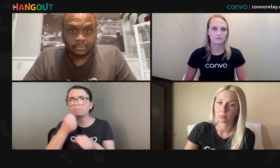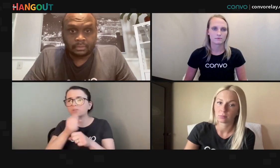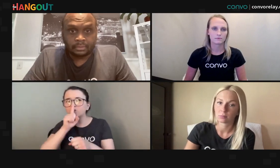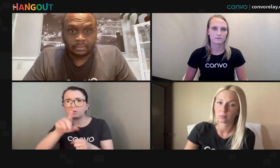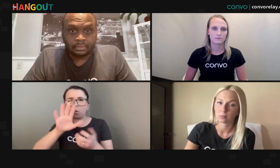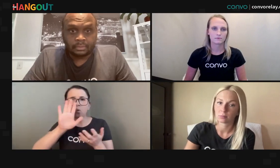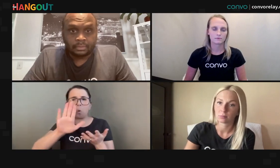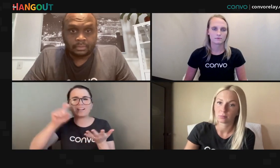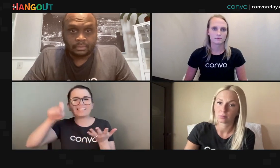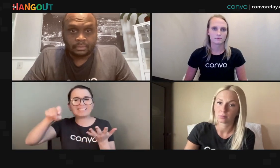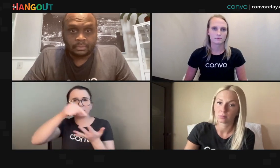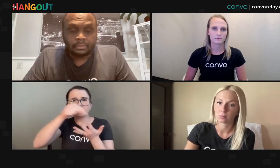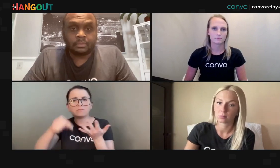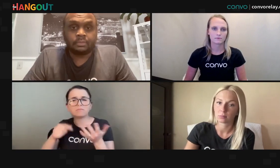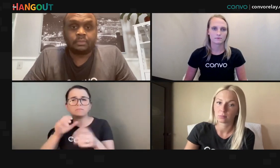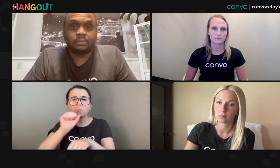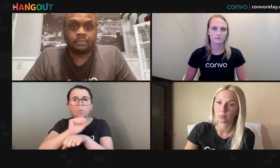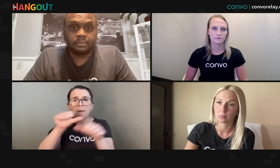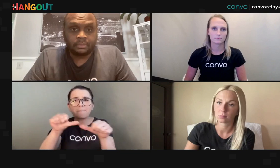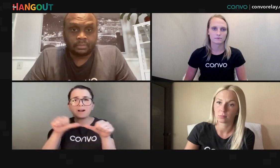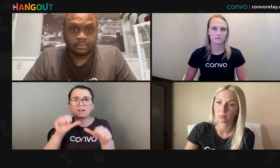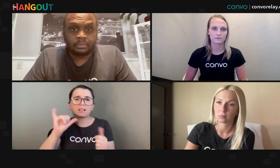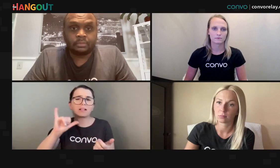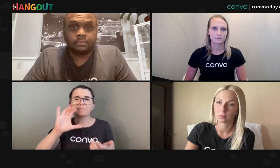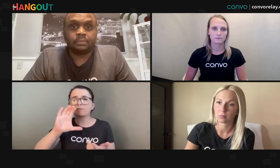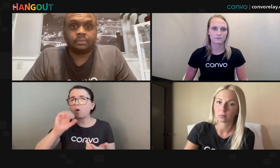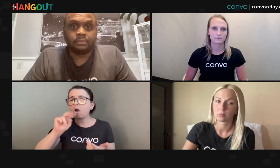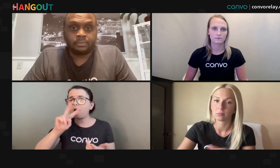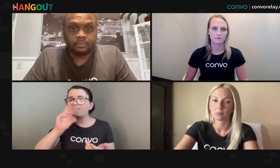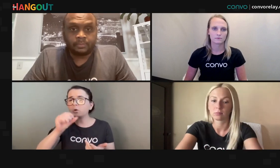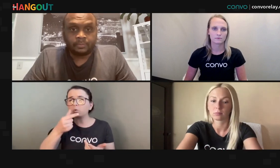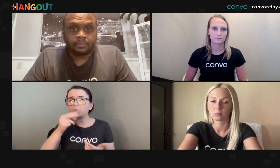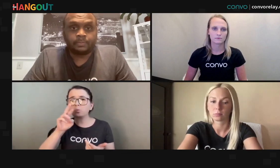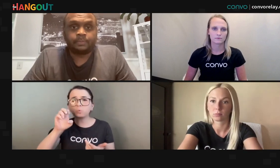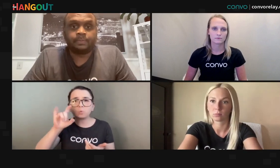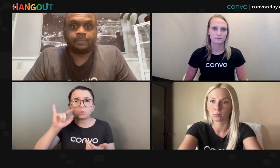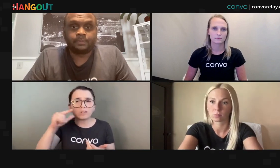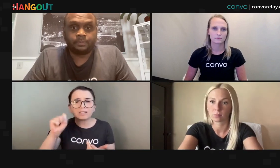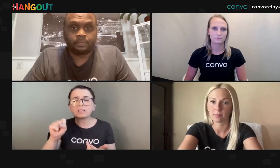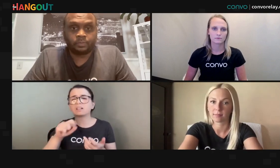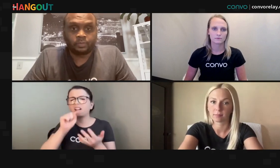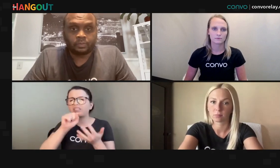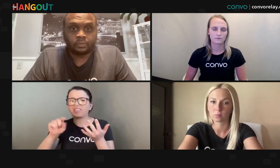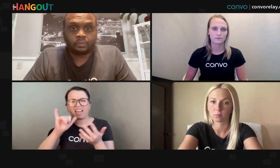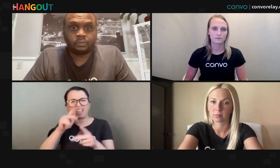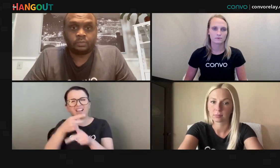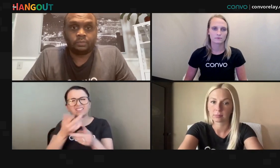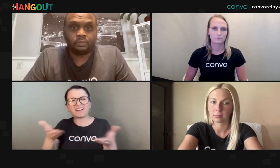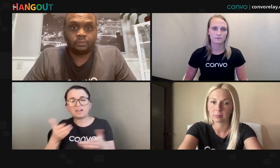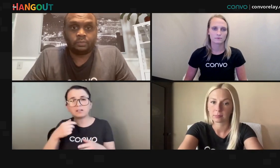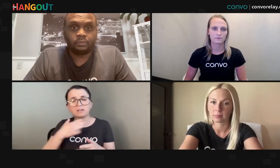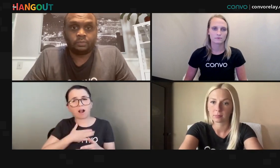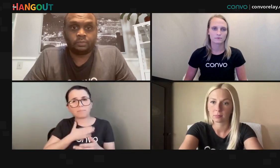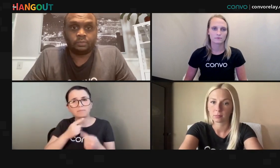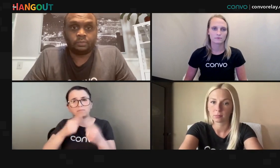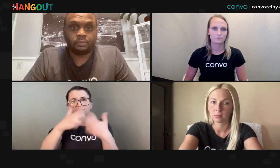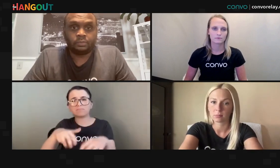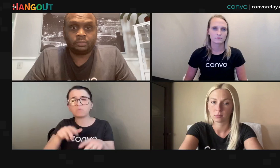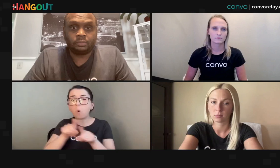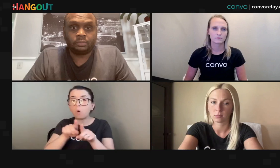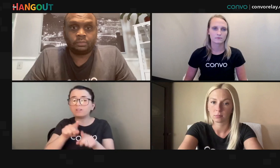for your business, we can work out something for you to make sure that your needs for the workplace, let's say like combo greetings, things like